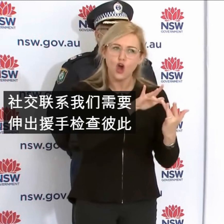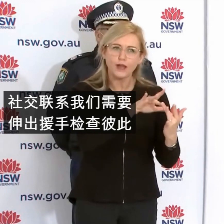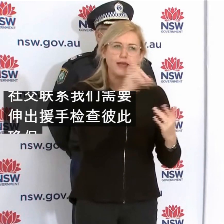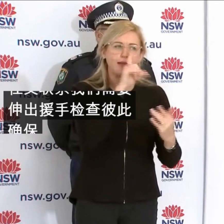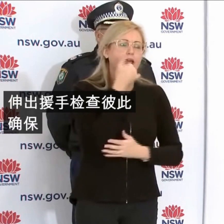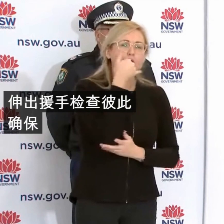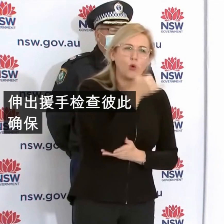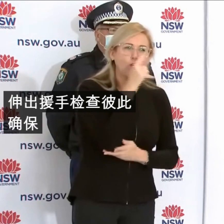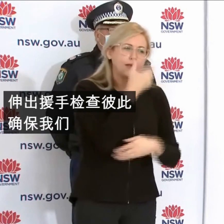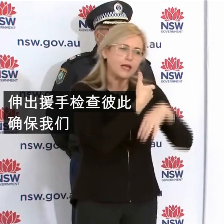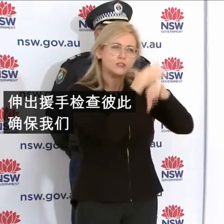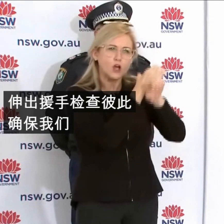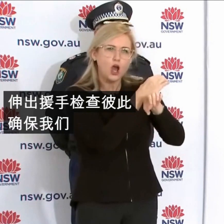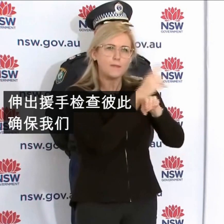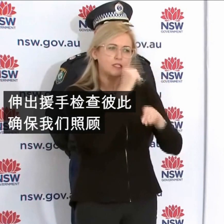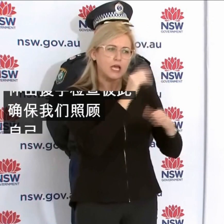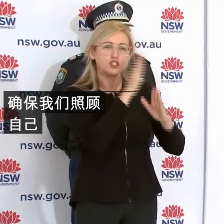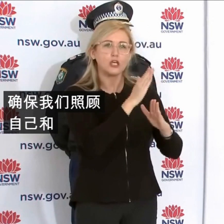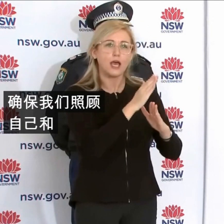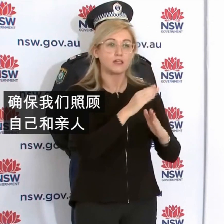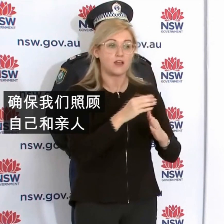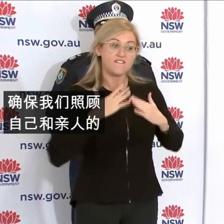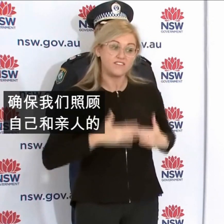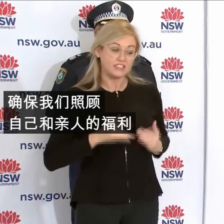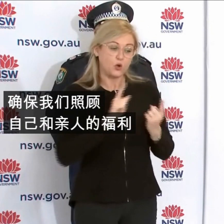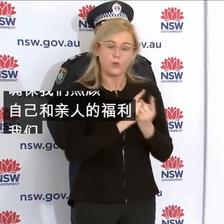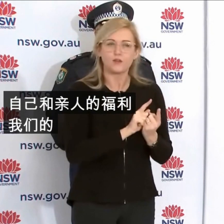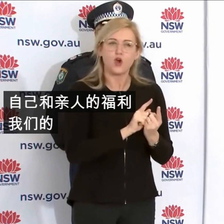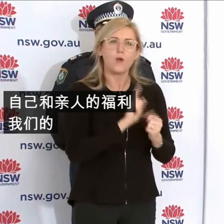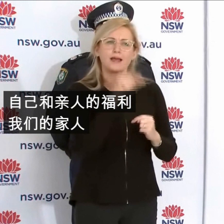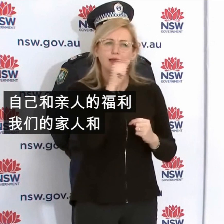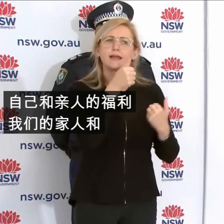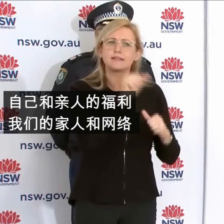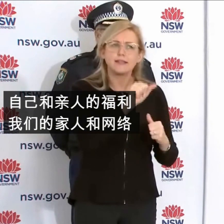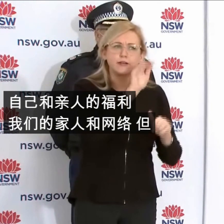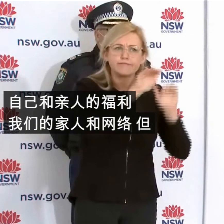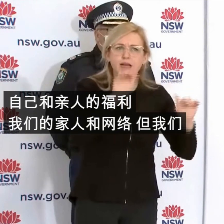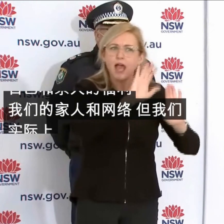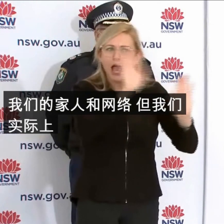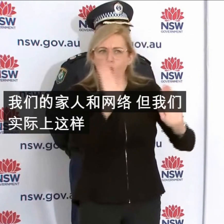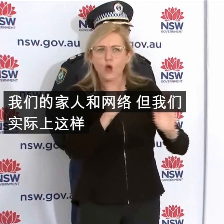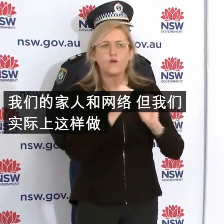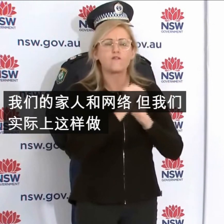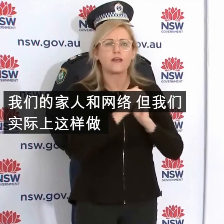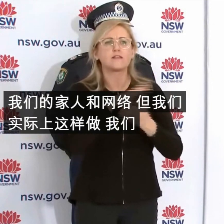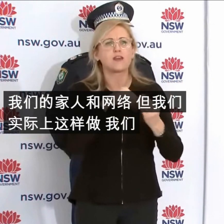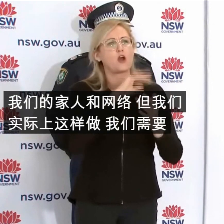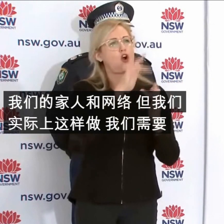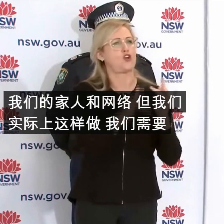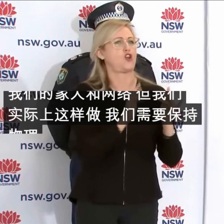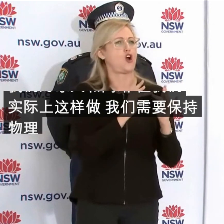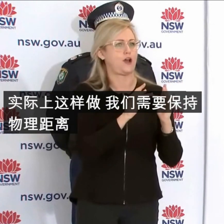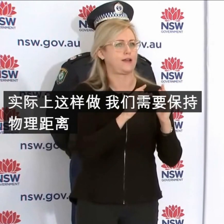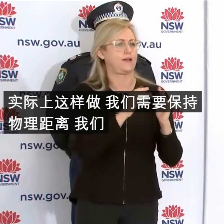on one another, making sure that we're looking after our own welfare and that of our loved ones, our families and our networks. But we do it virtually. We need